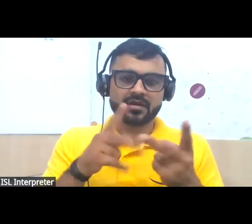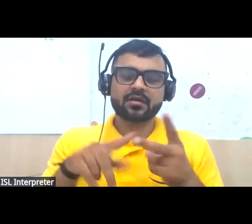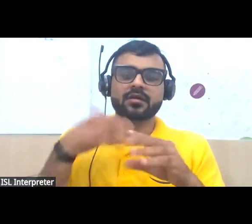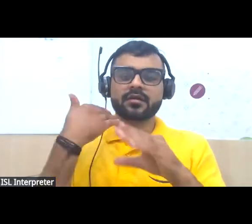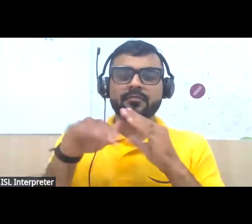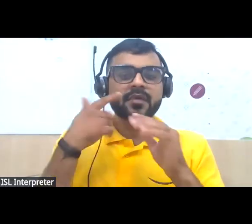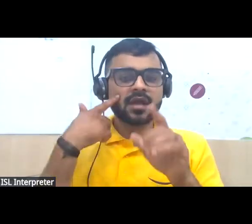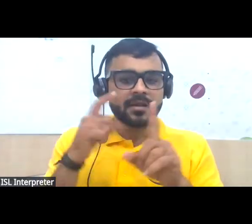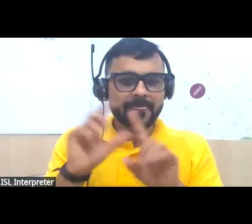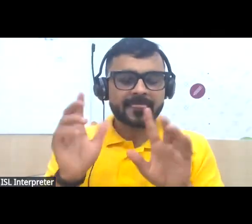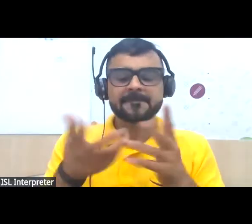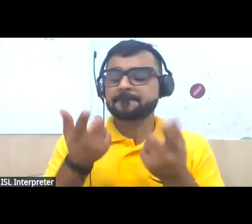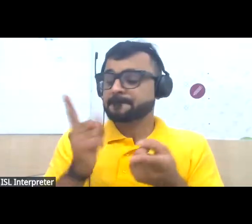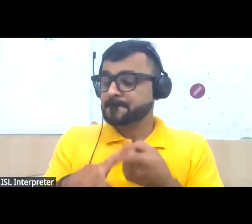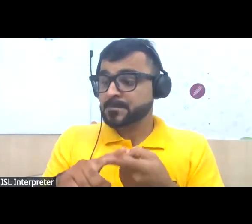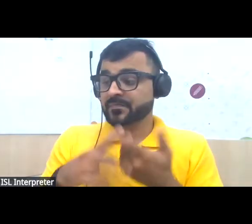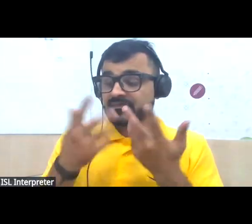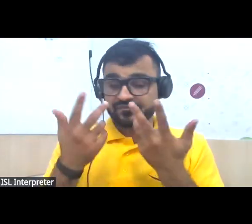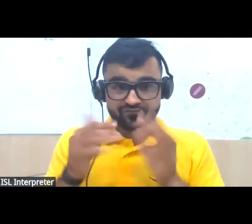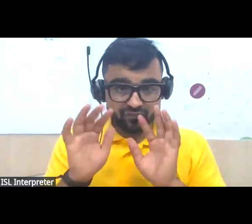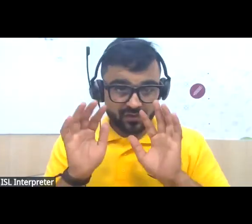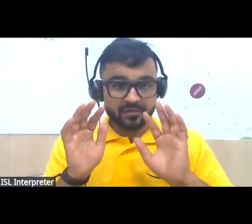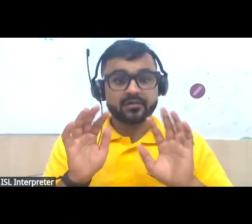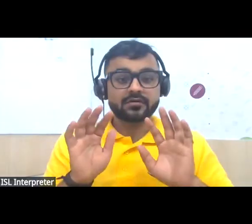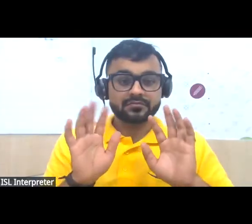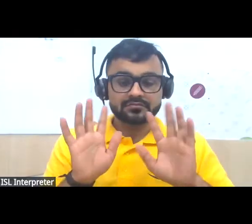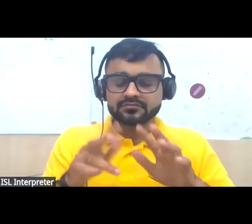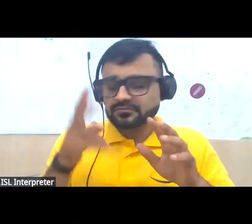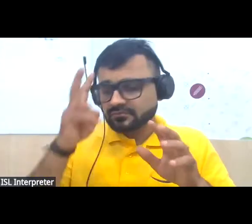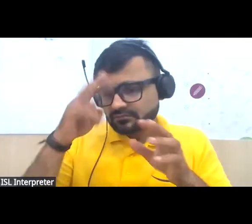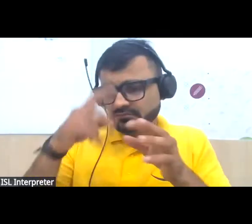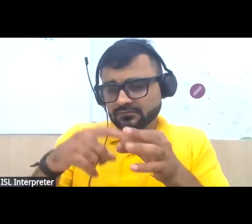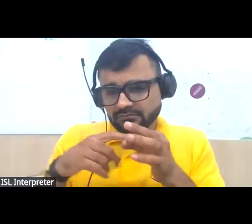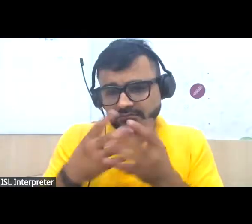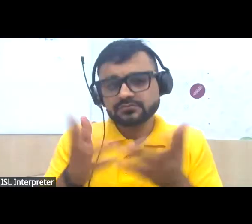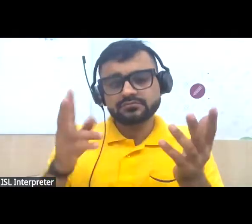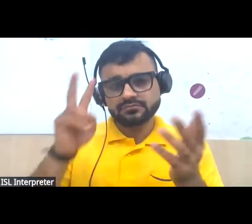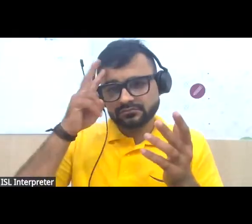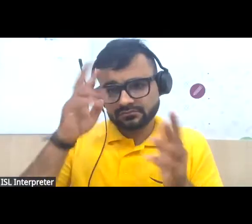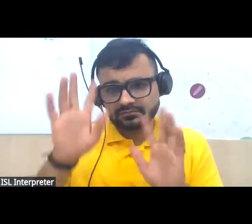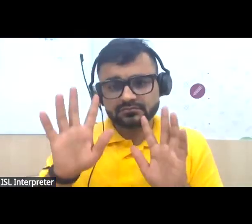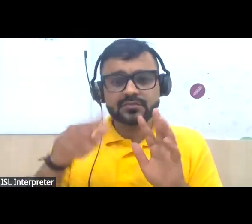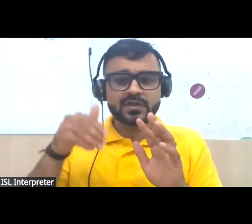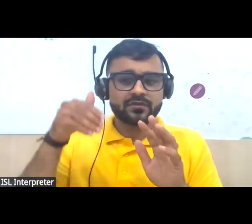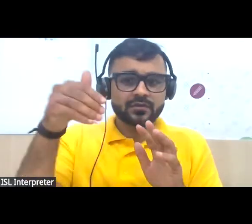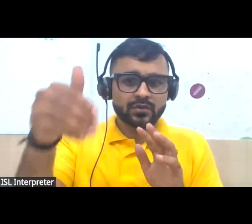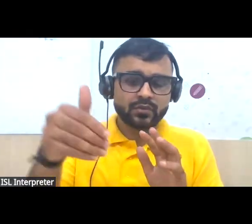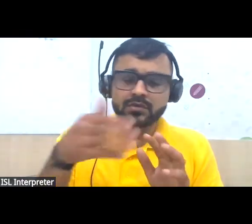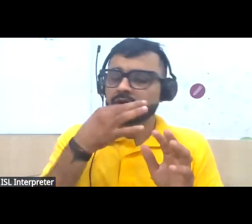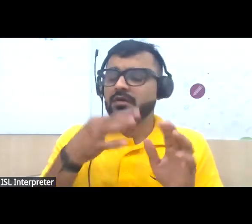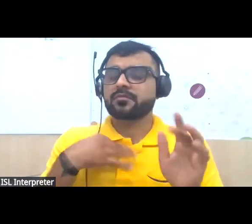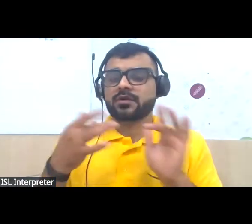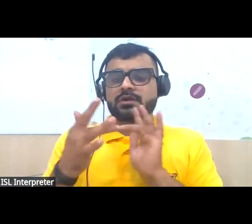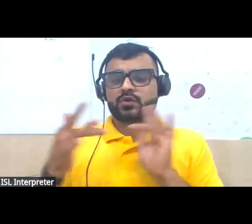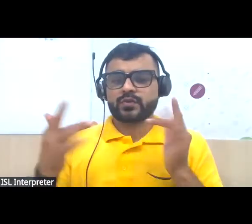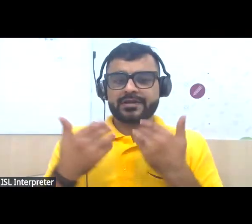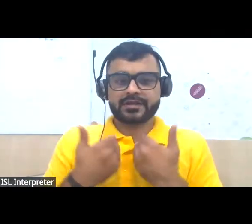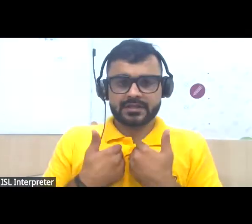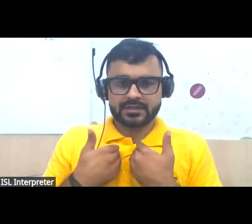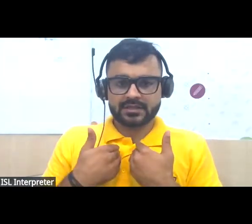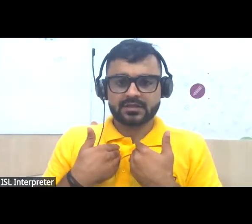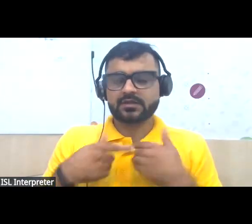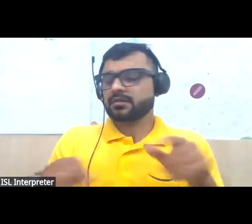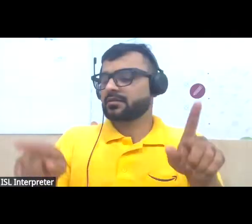email ID. So, in case you have any questions or doubts in the future, you can reach out to us over